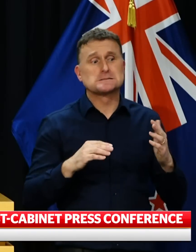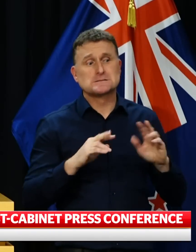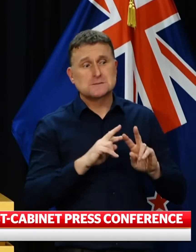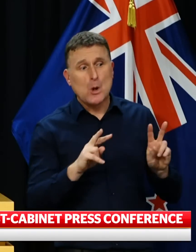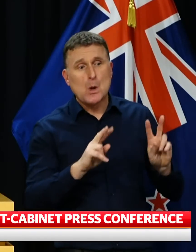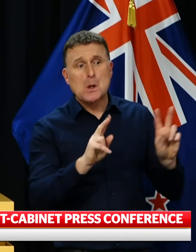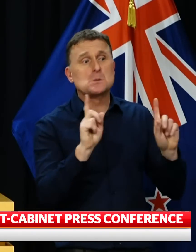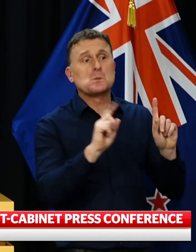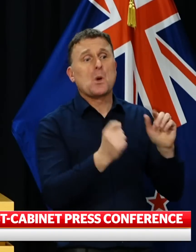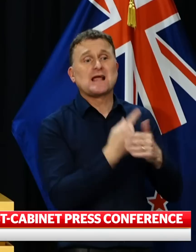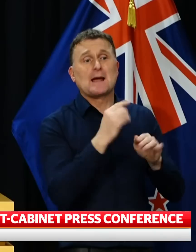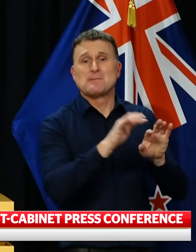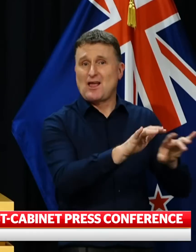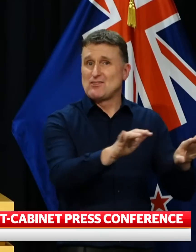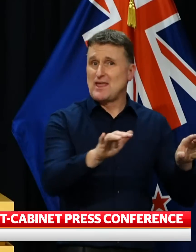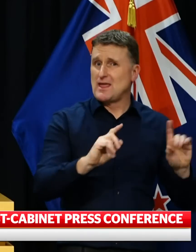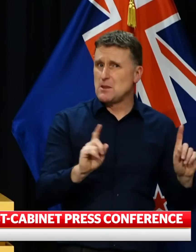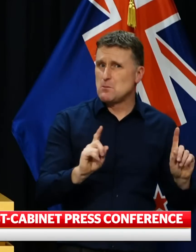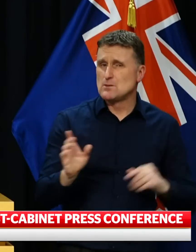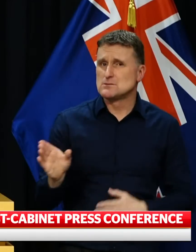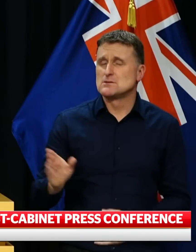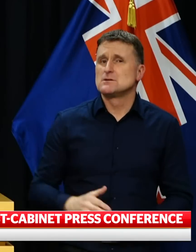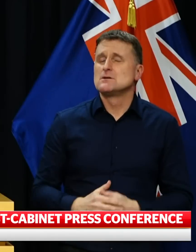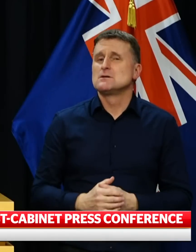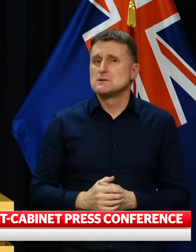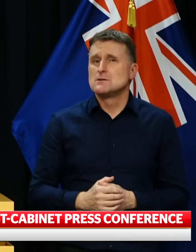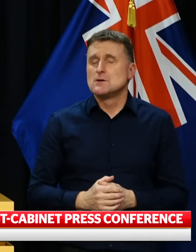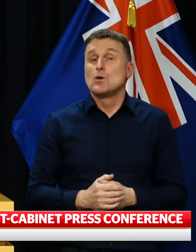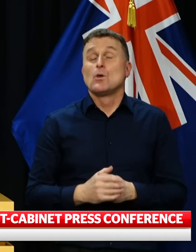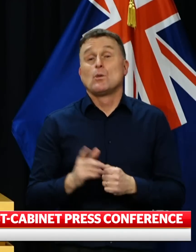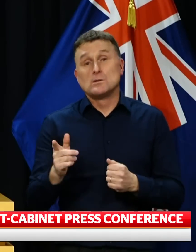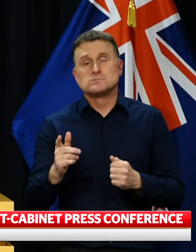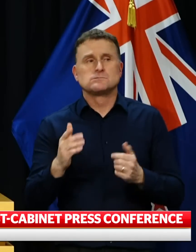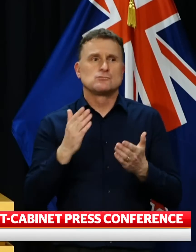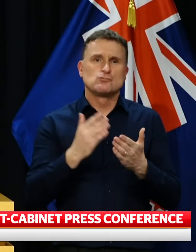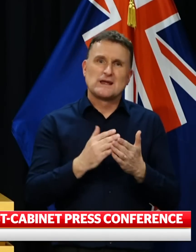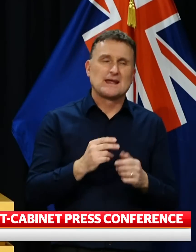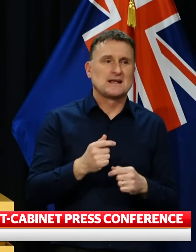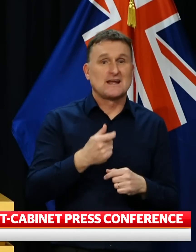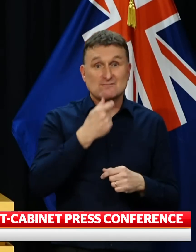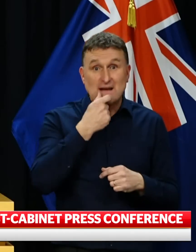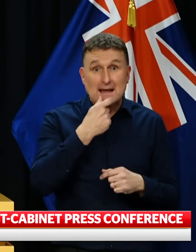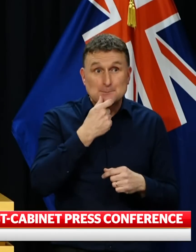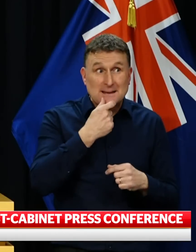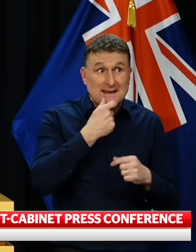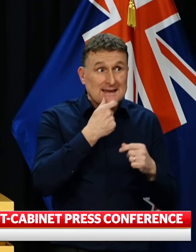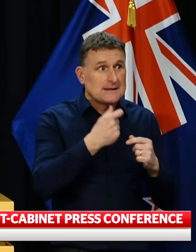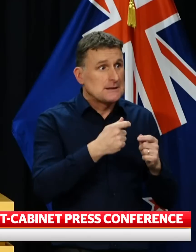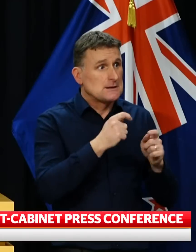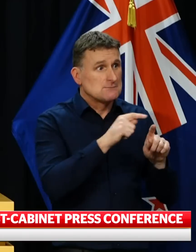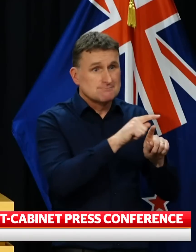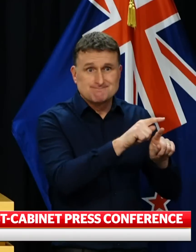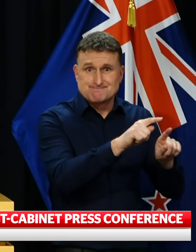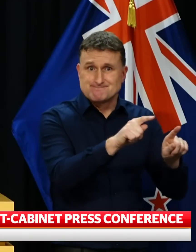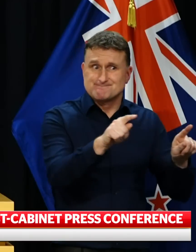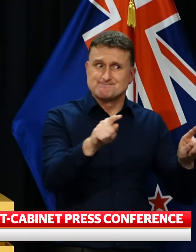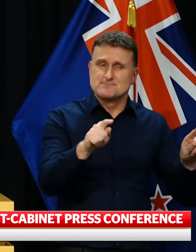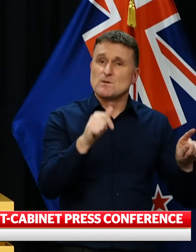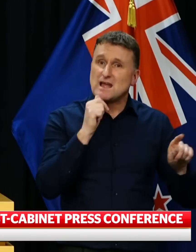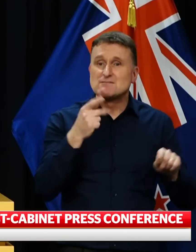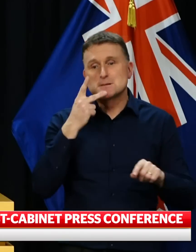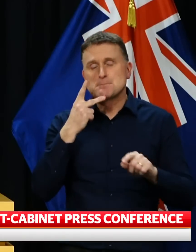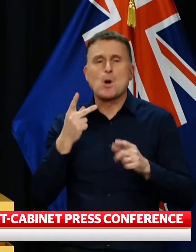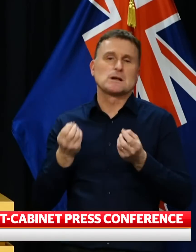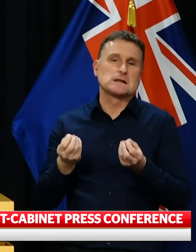now come to pass? I think we have to look at the reality that vaping is a good way out of smoking for a lot of people who have previously been